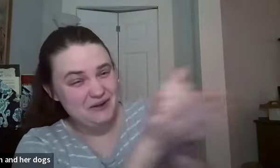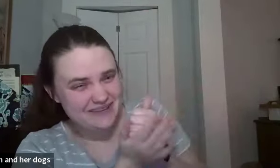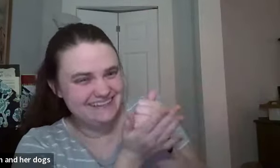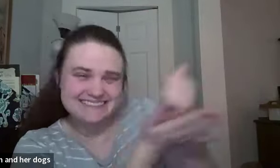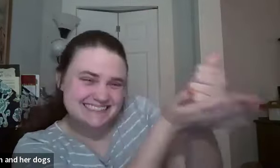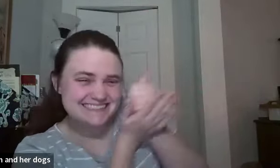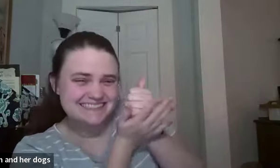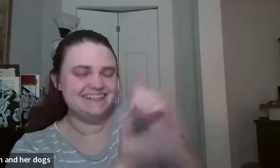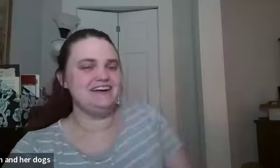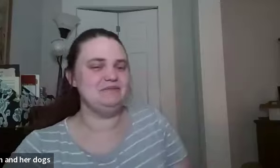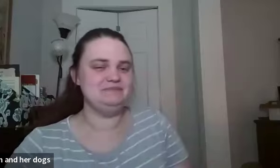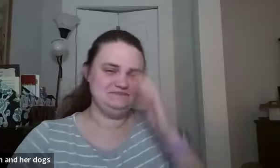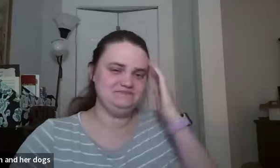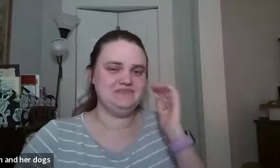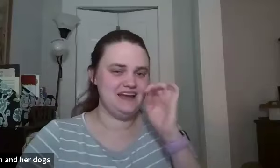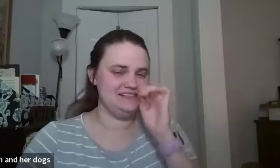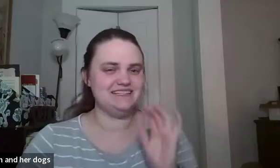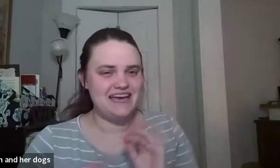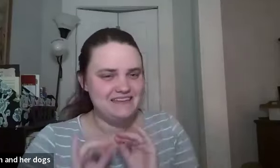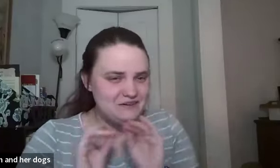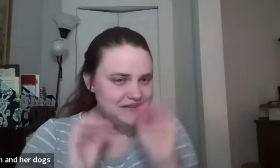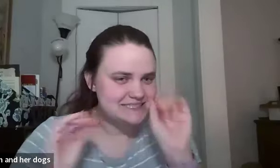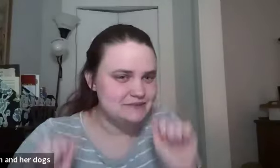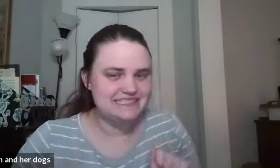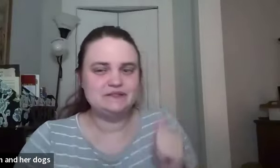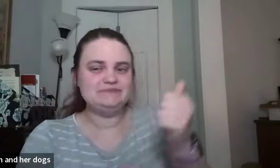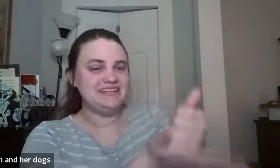help." Um, I just like to add that little, like, sweetness to it.